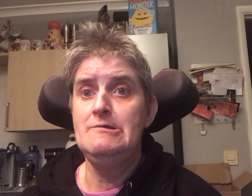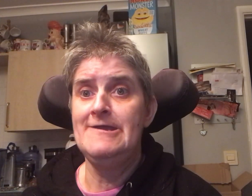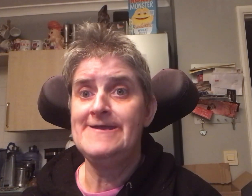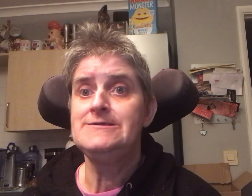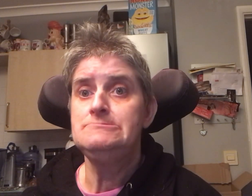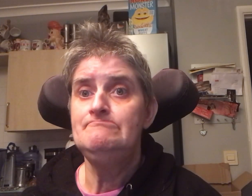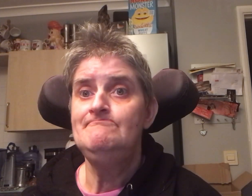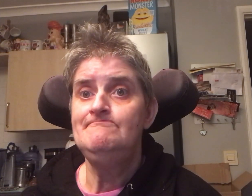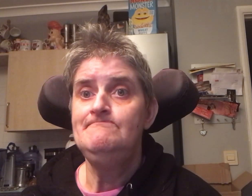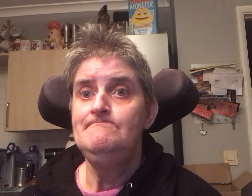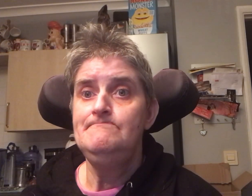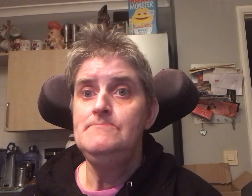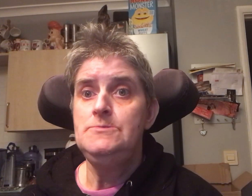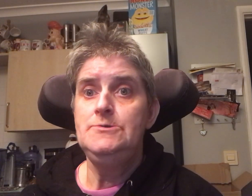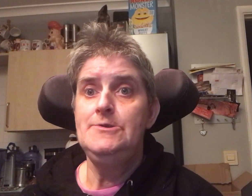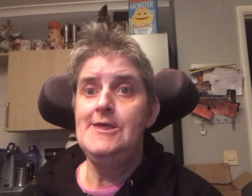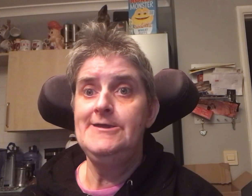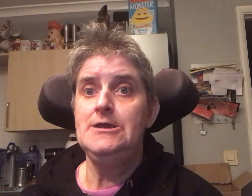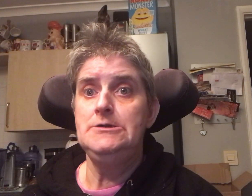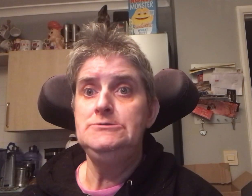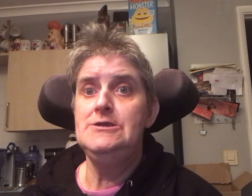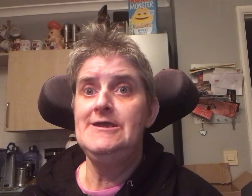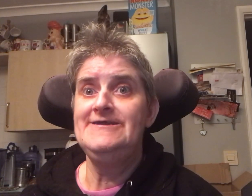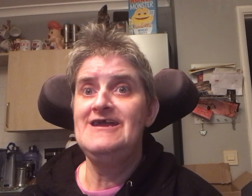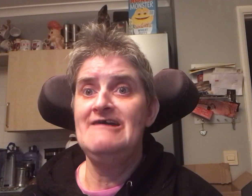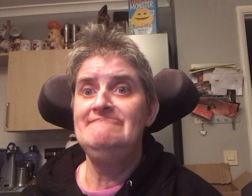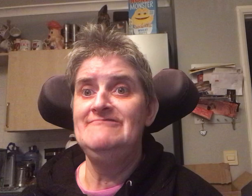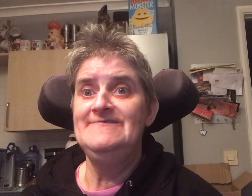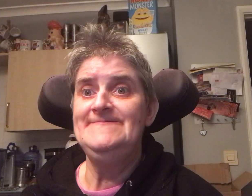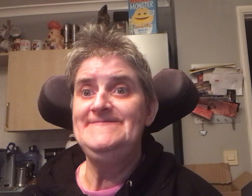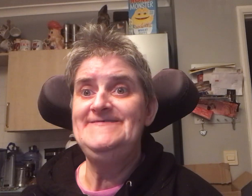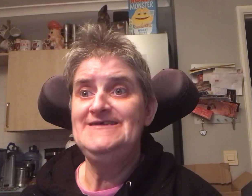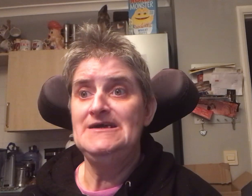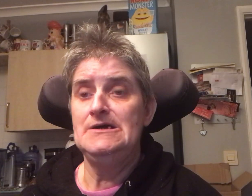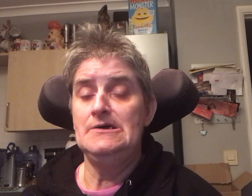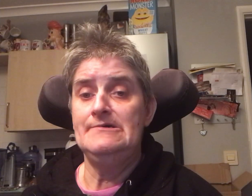during the early hours of